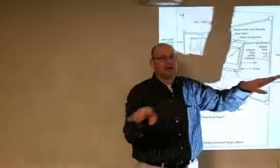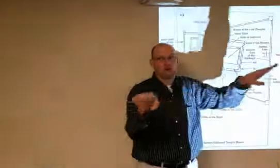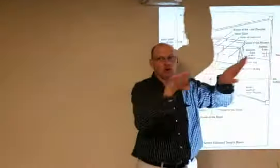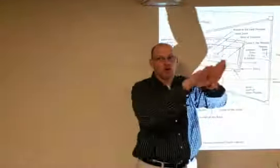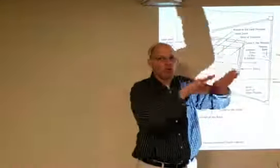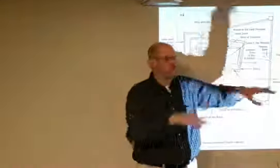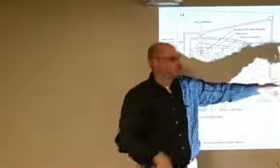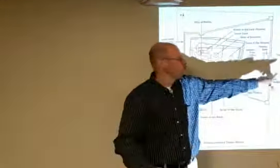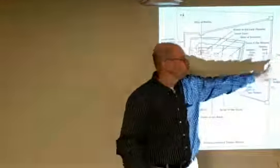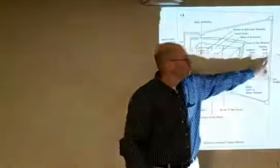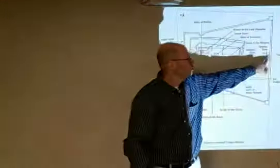That gate is now closed.